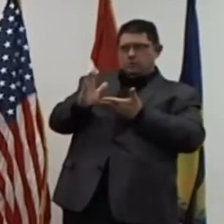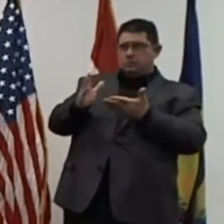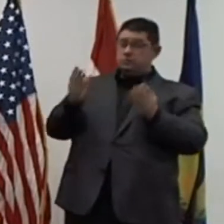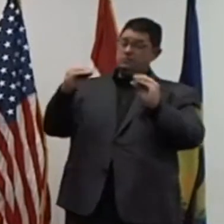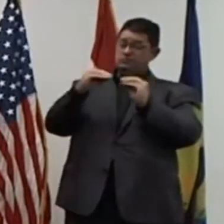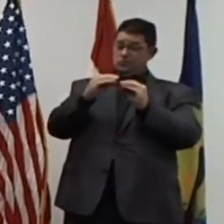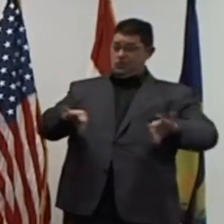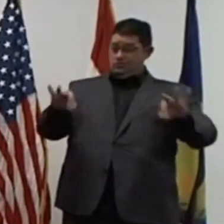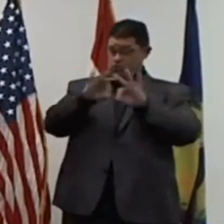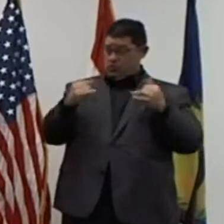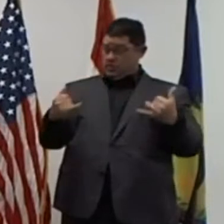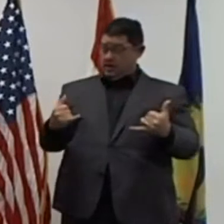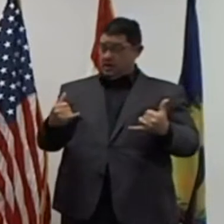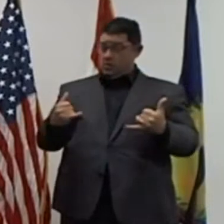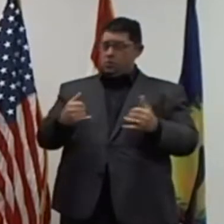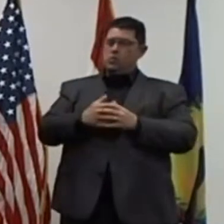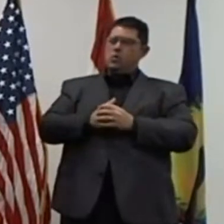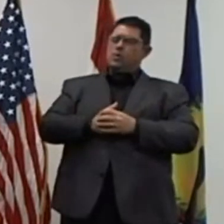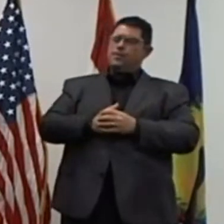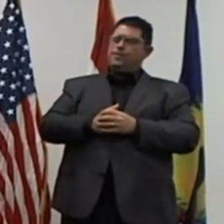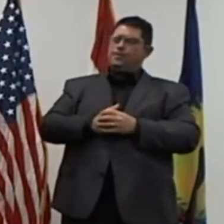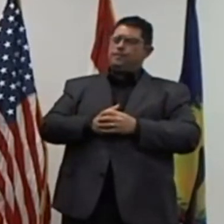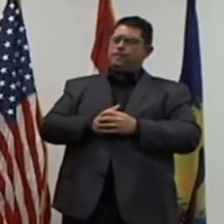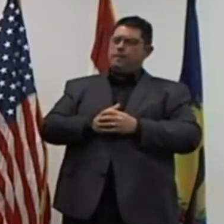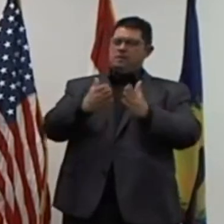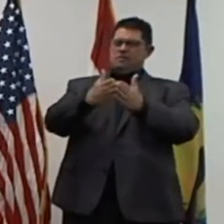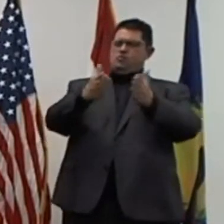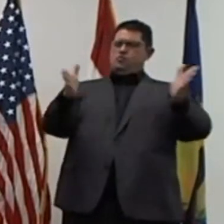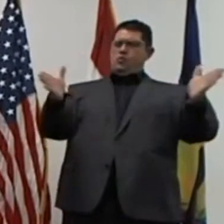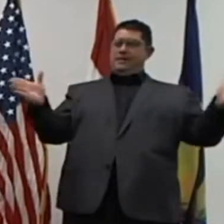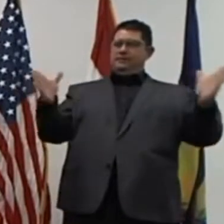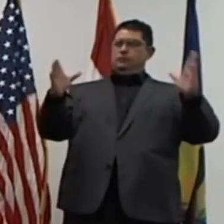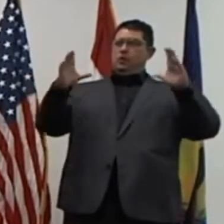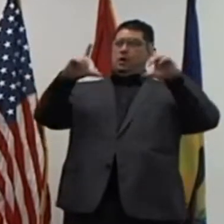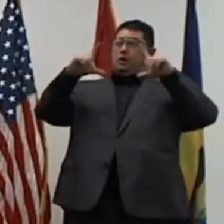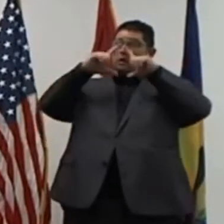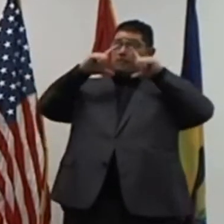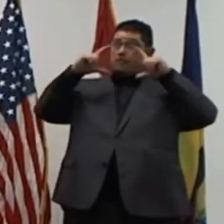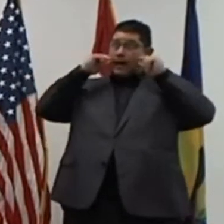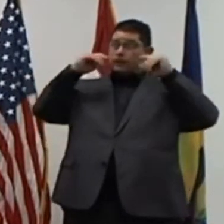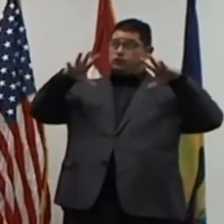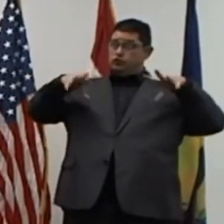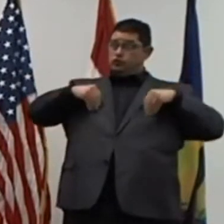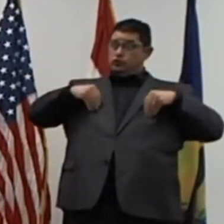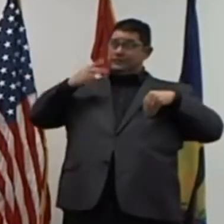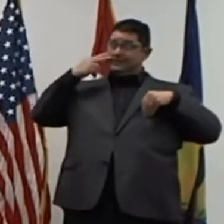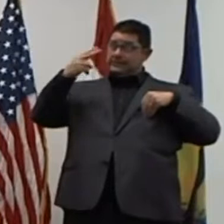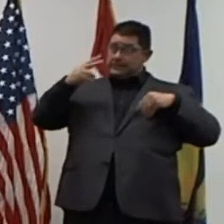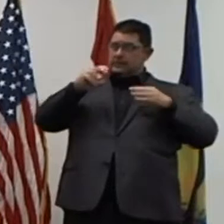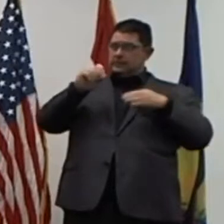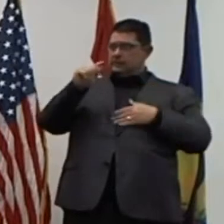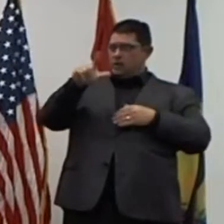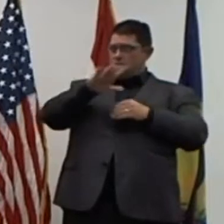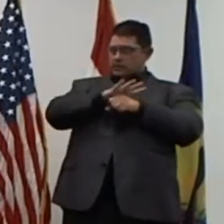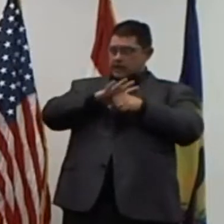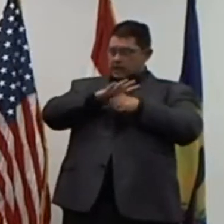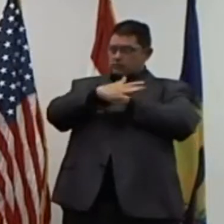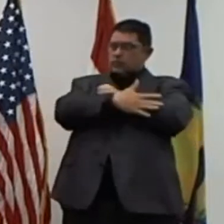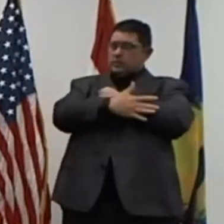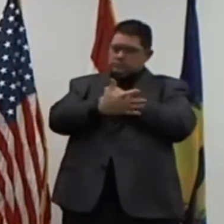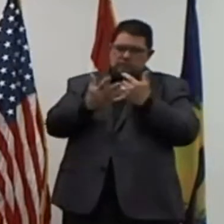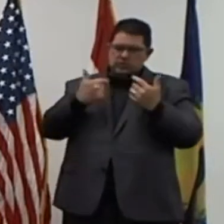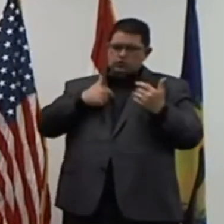now that widespread mask use is seen in St. Louis County as we start to relax